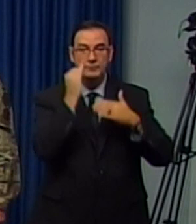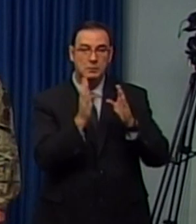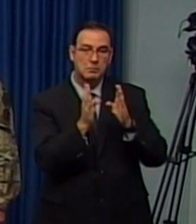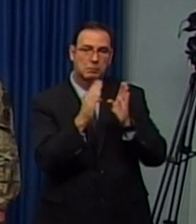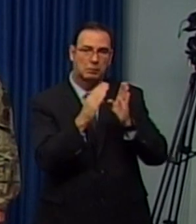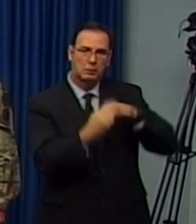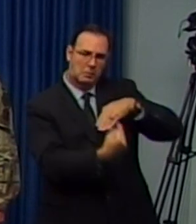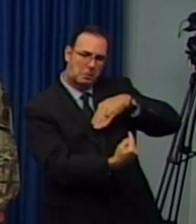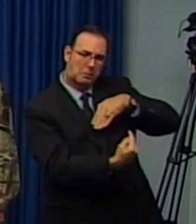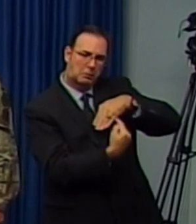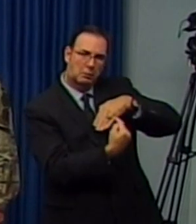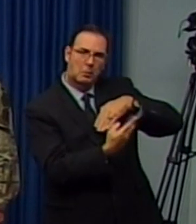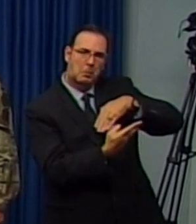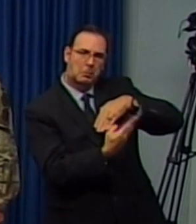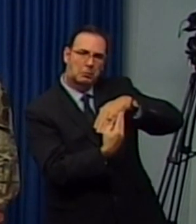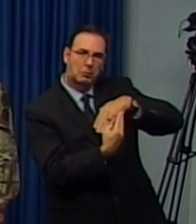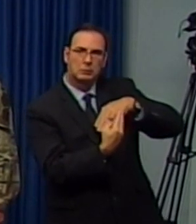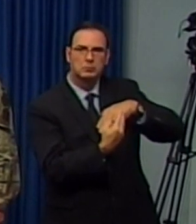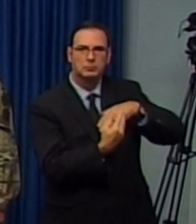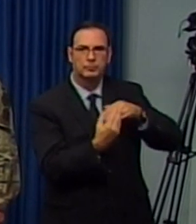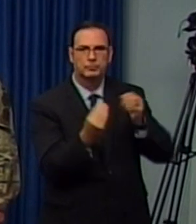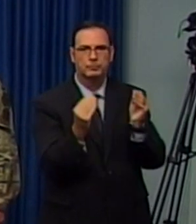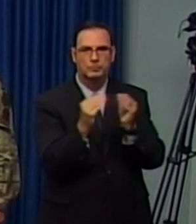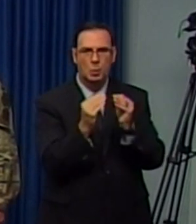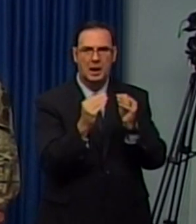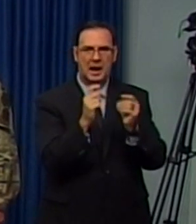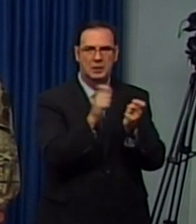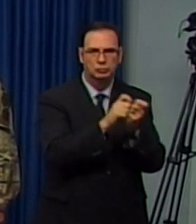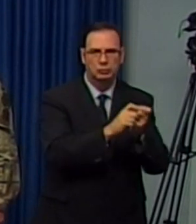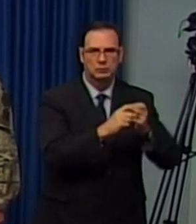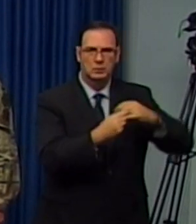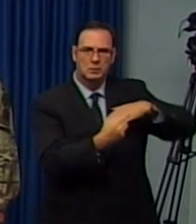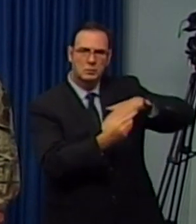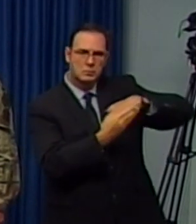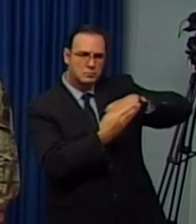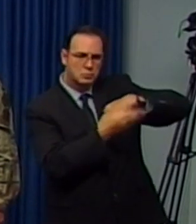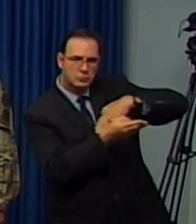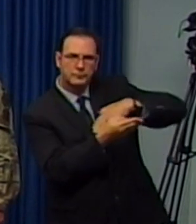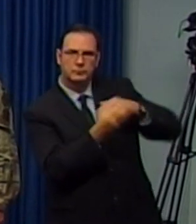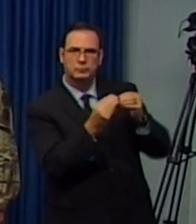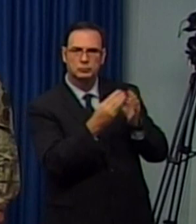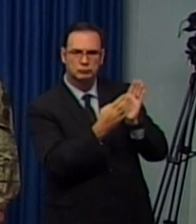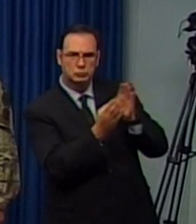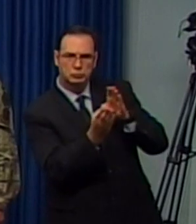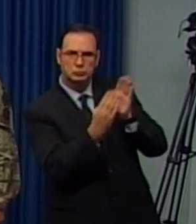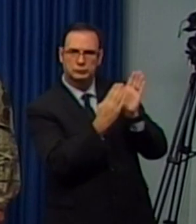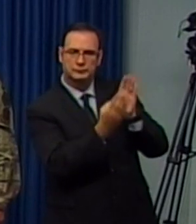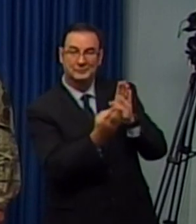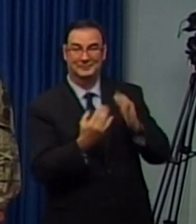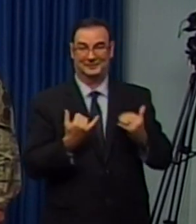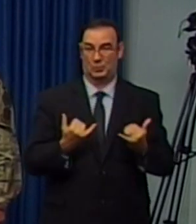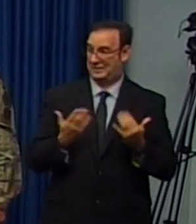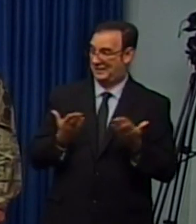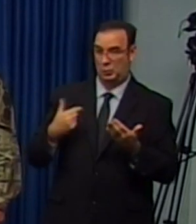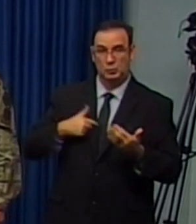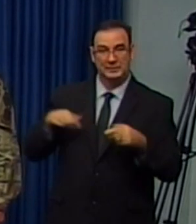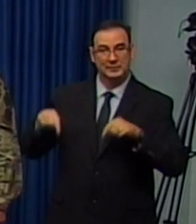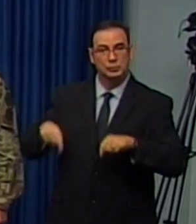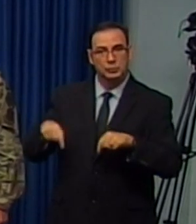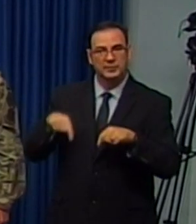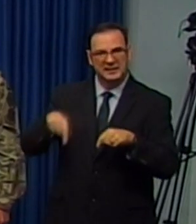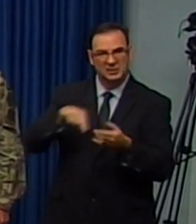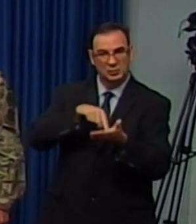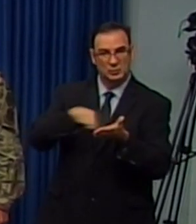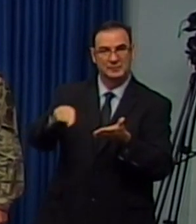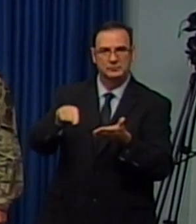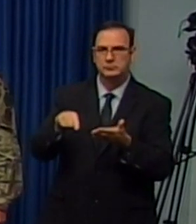dramatic difference all of a sudden with the possibilities on the cone. And so I think what we've tried to do is, you know, earlier in the week, I mean, we